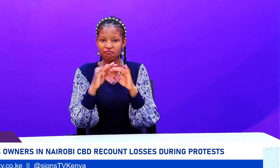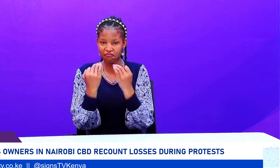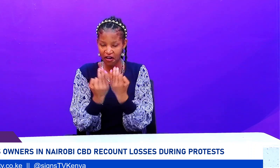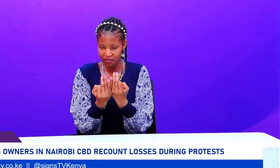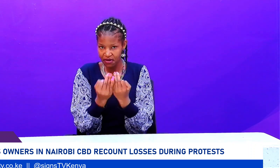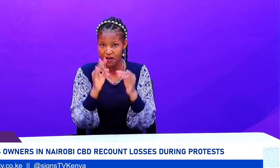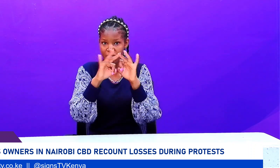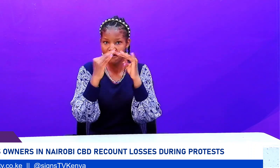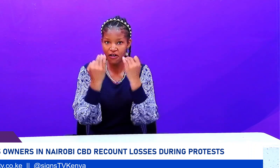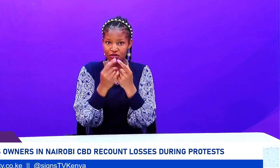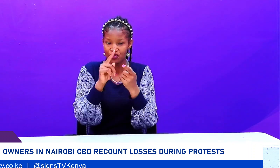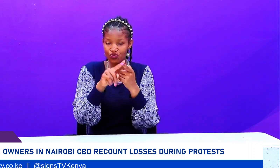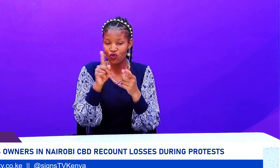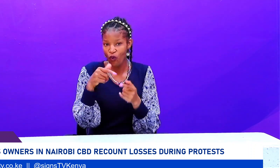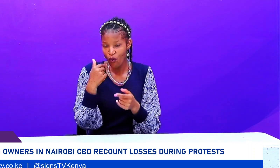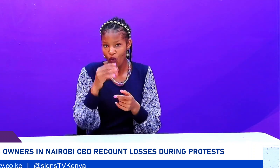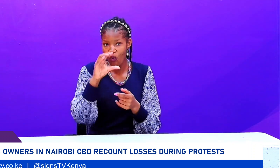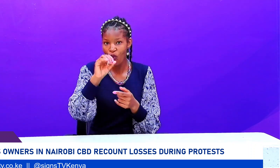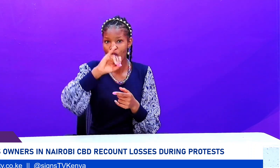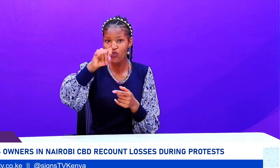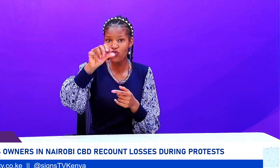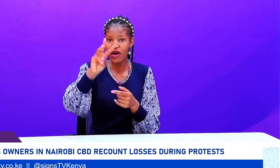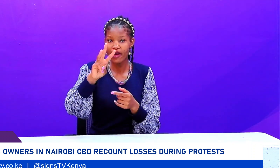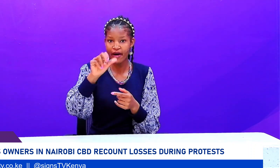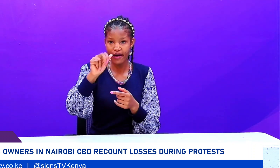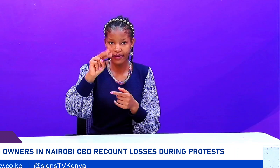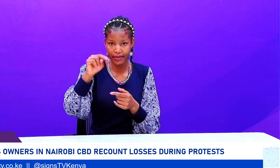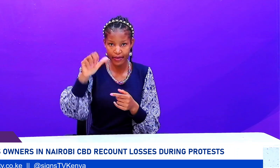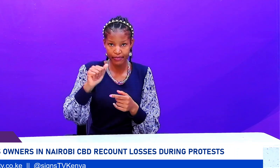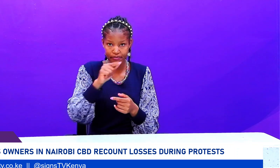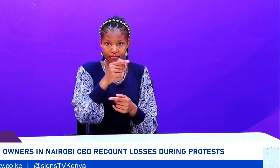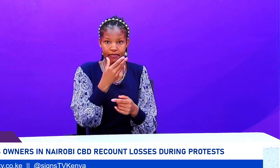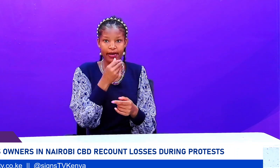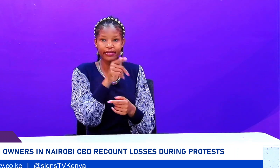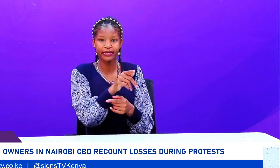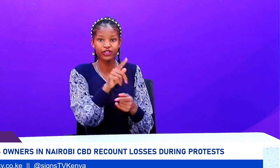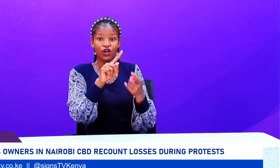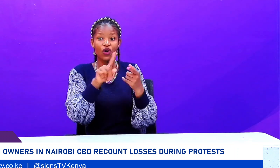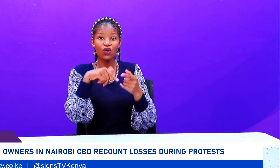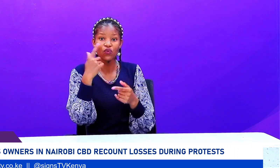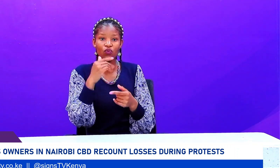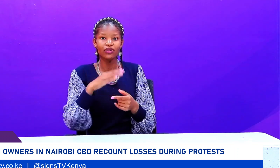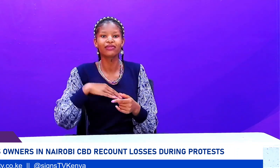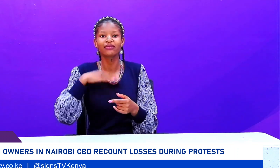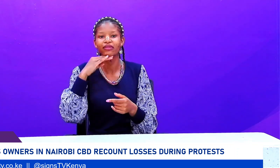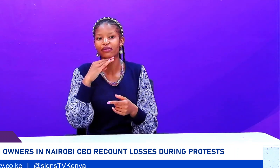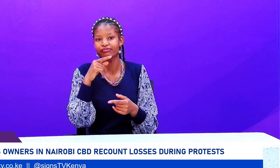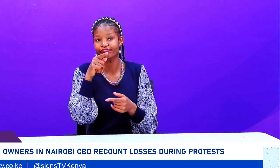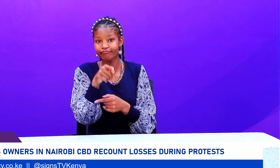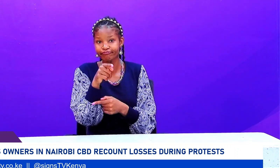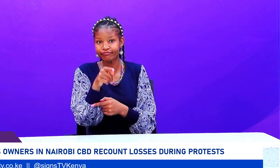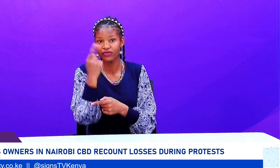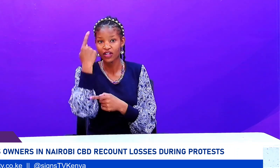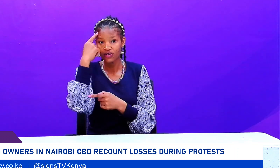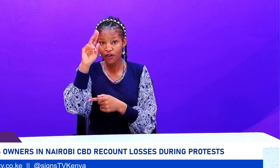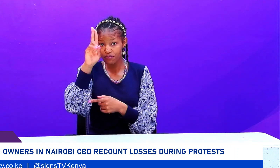The protests began as a call for justice to the family of Albert Ojwang, who had died